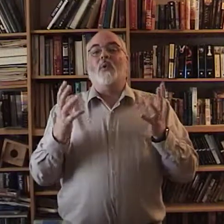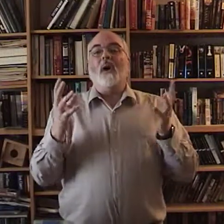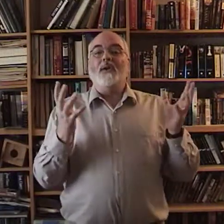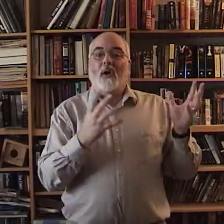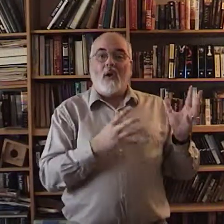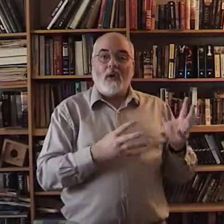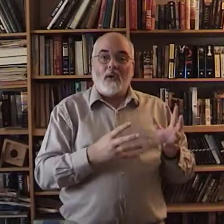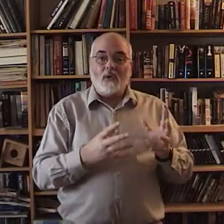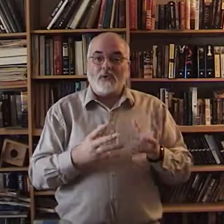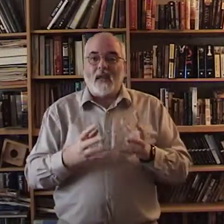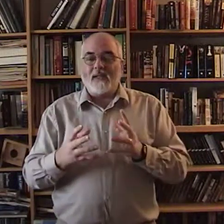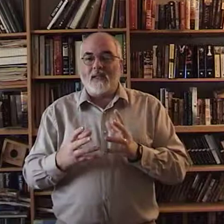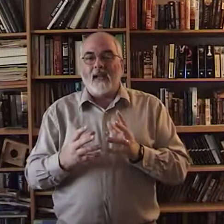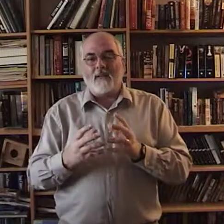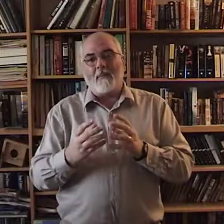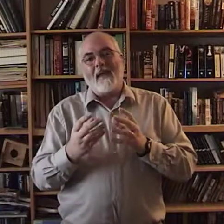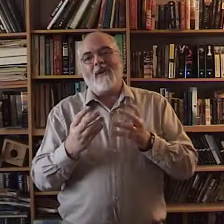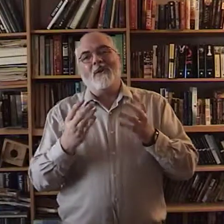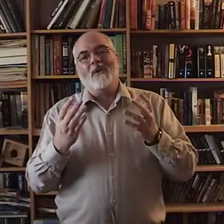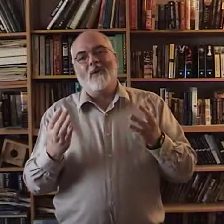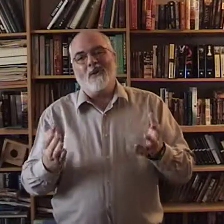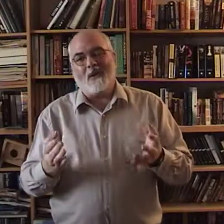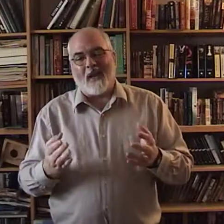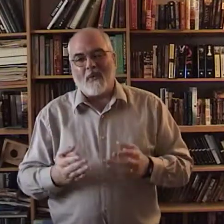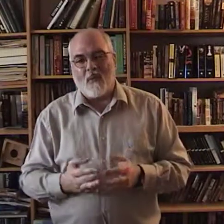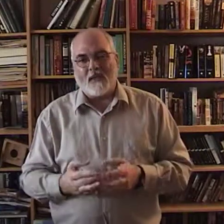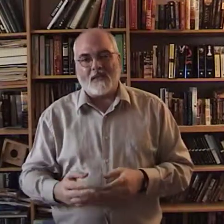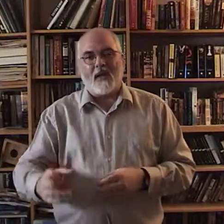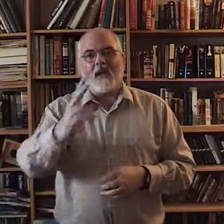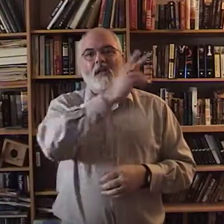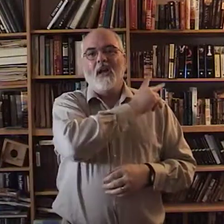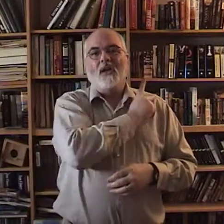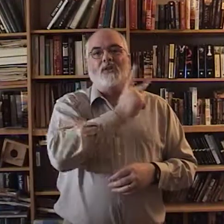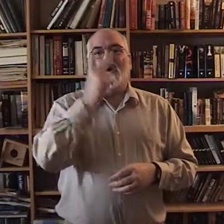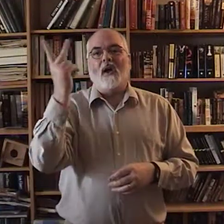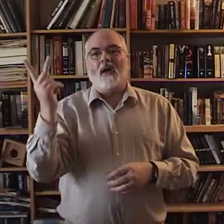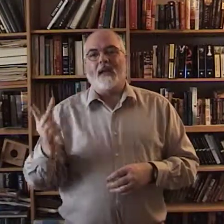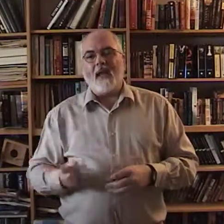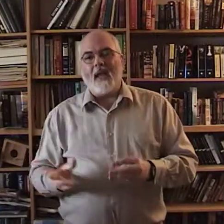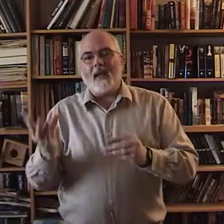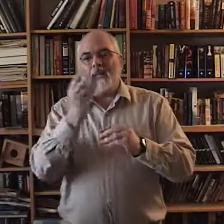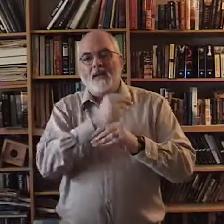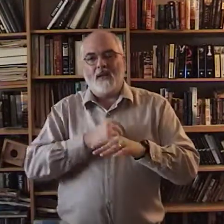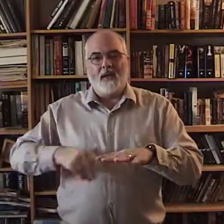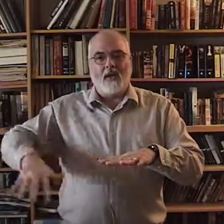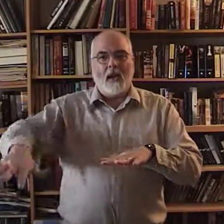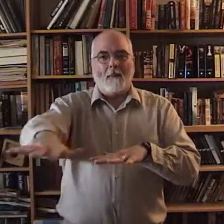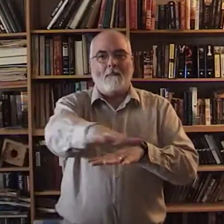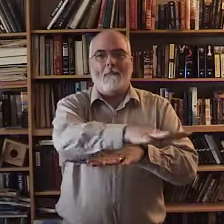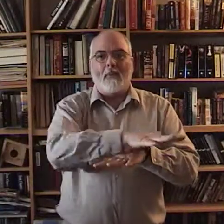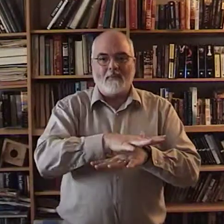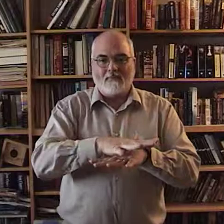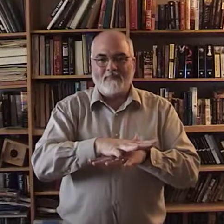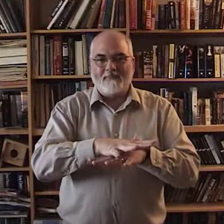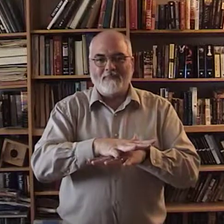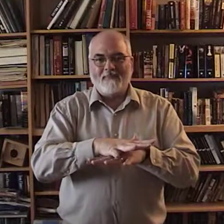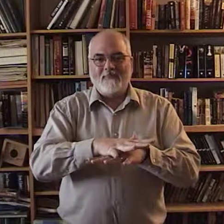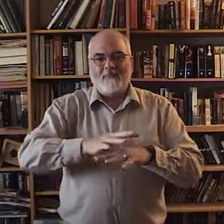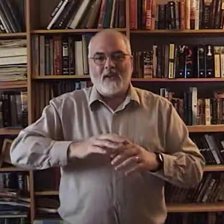run all those signs together to make it look like one sign. So, a kingdom. All